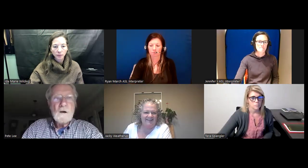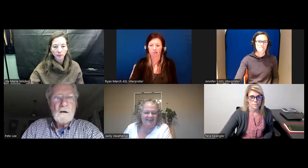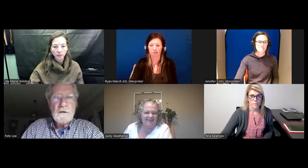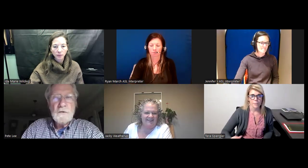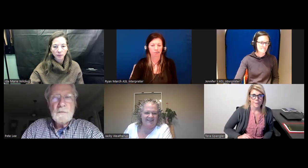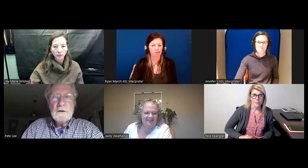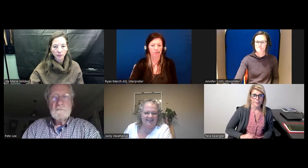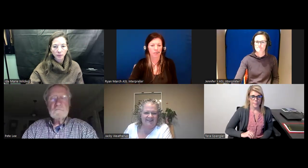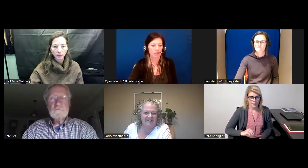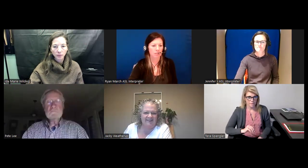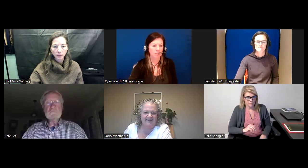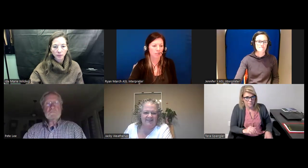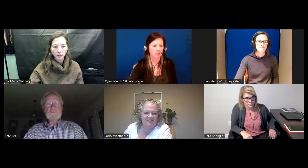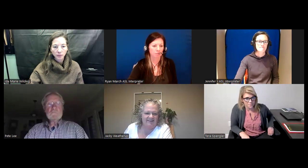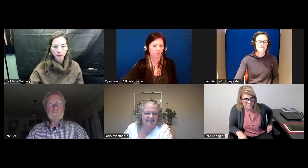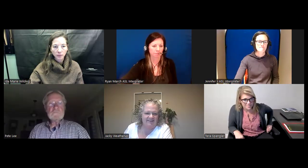Hi, can you hear me?